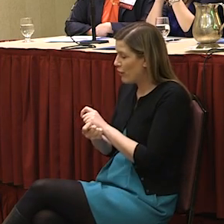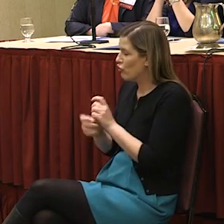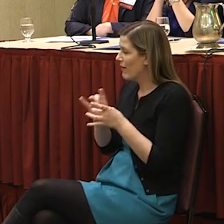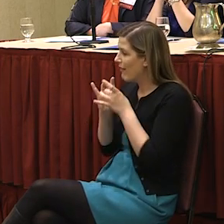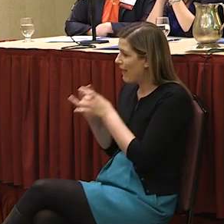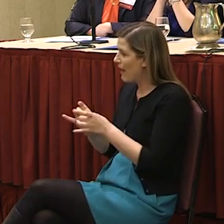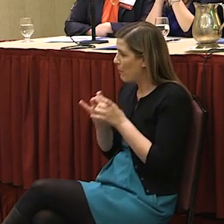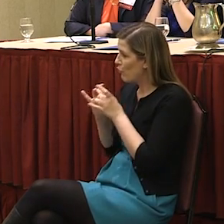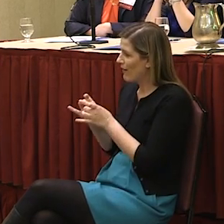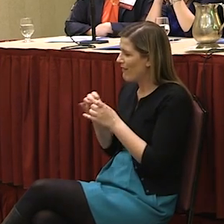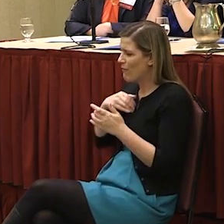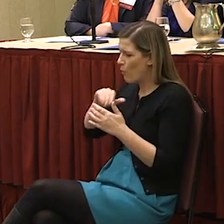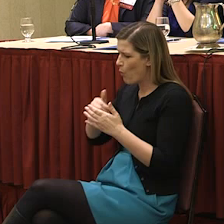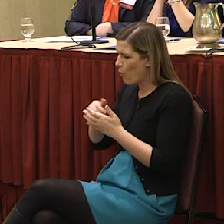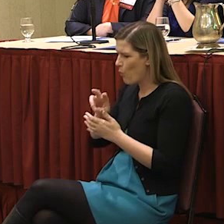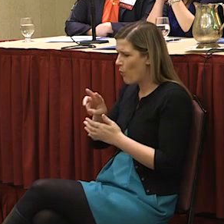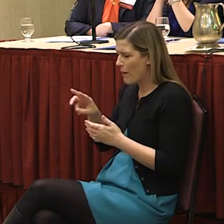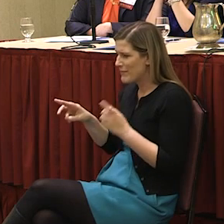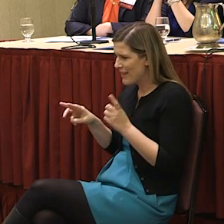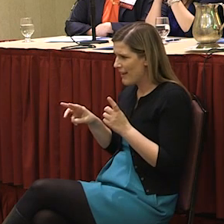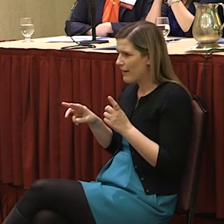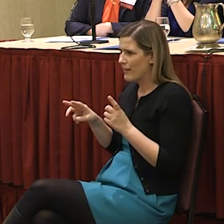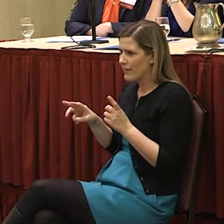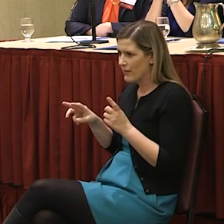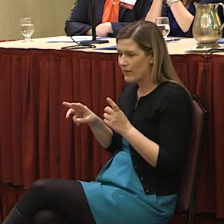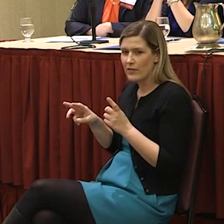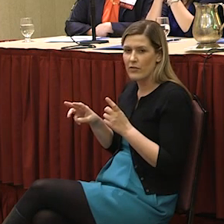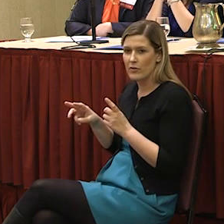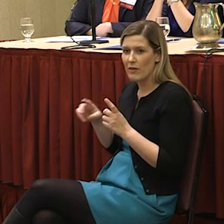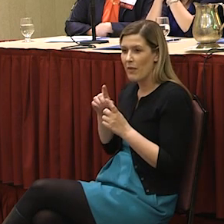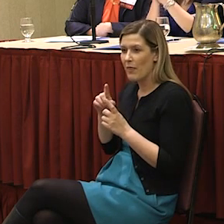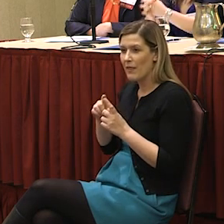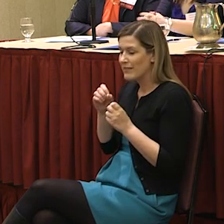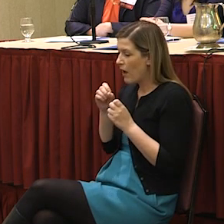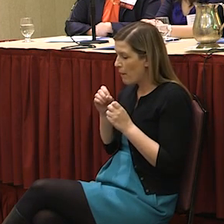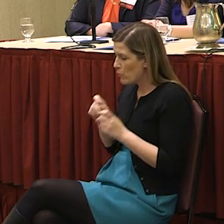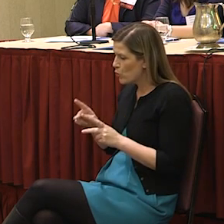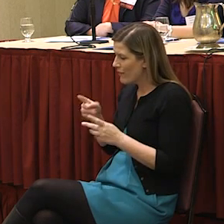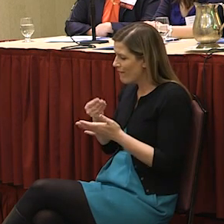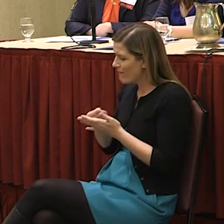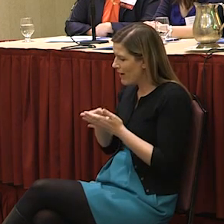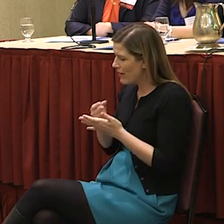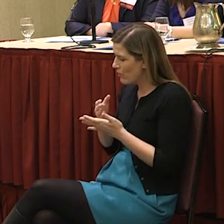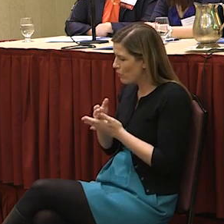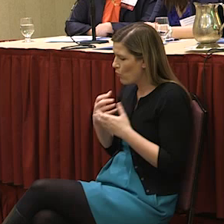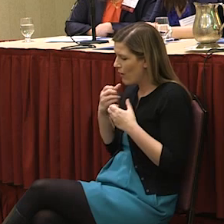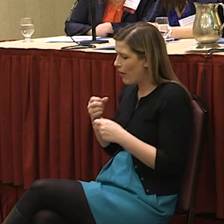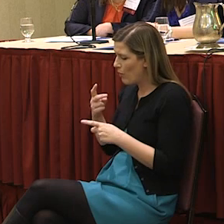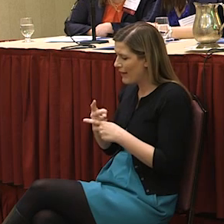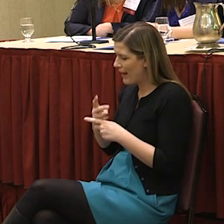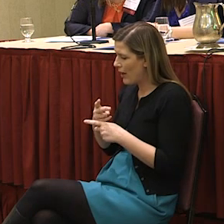that don't know, there's a whole website on them, is an opportunity that's funded through the Office of the Healthcare